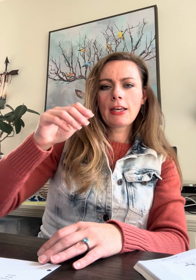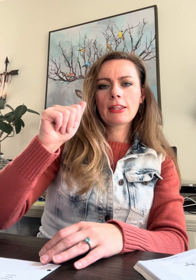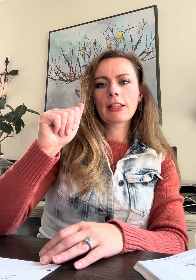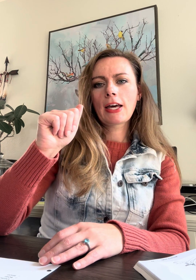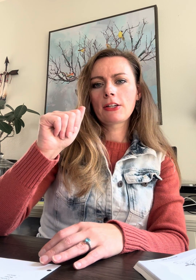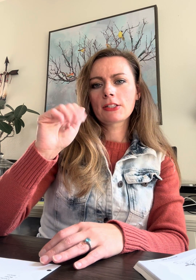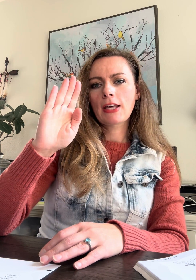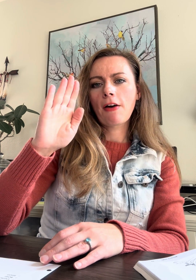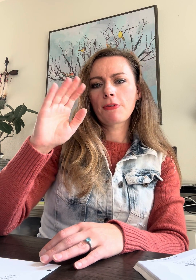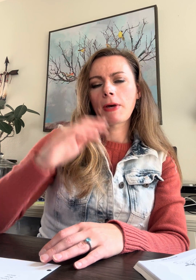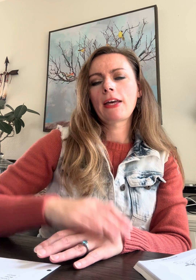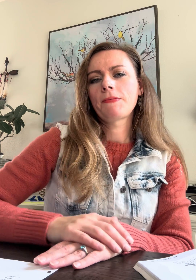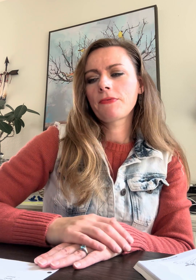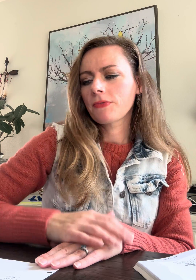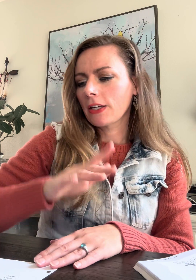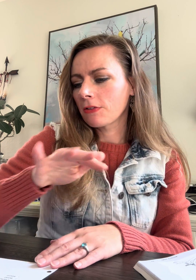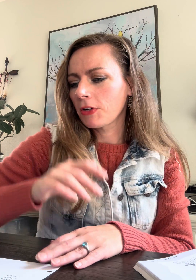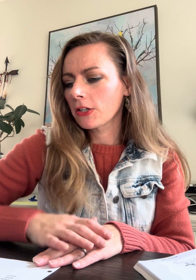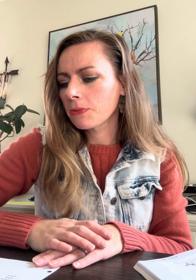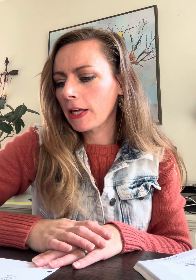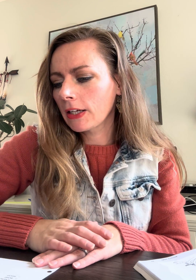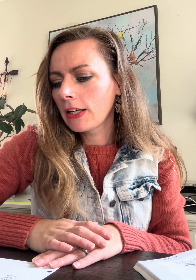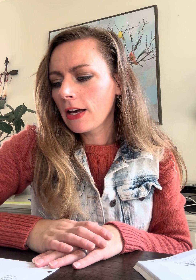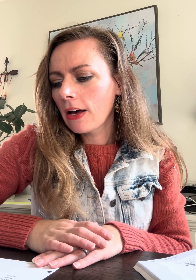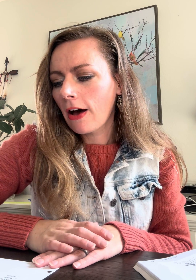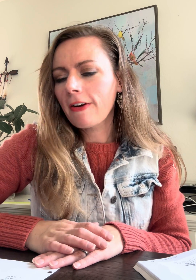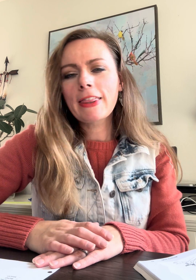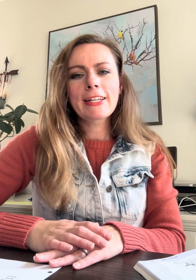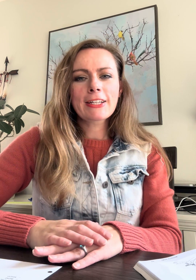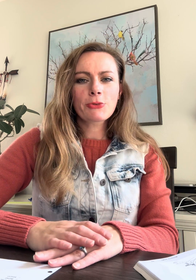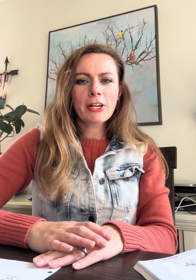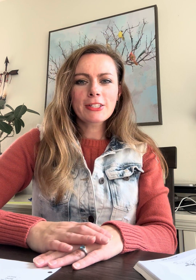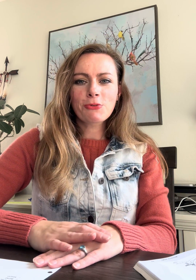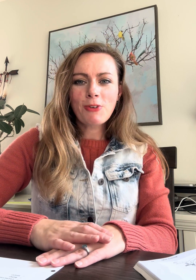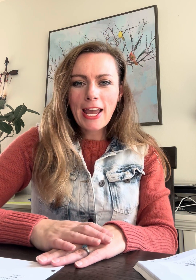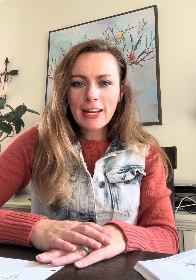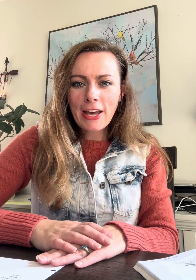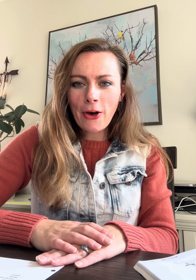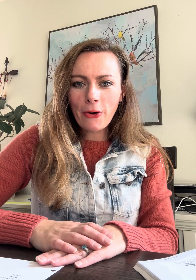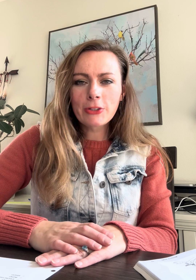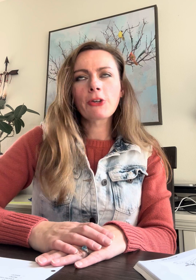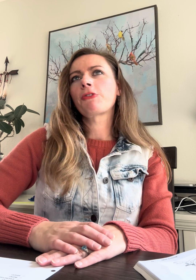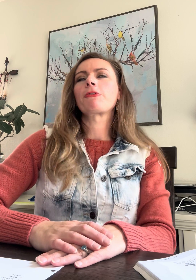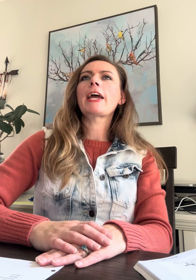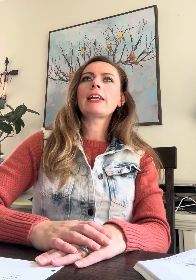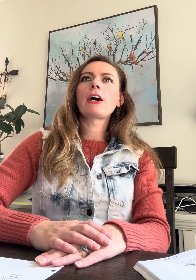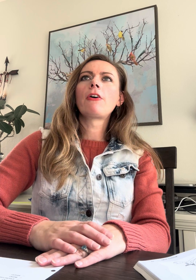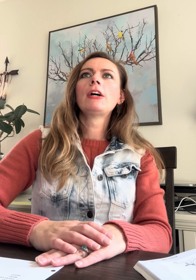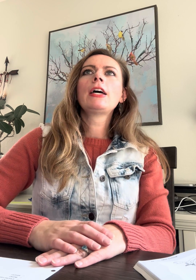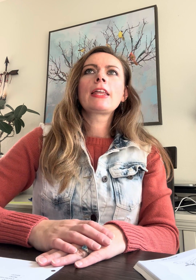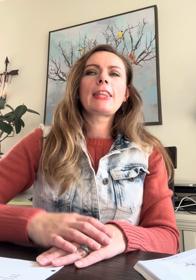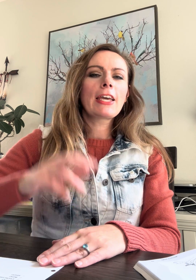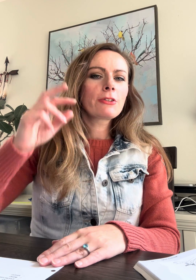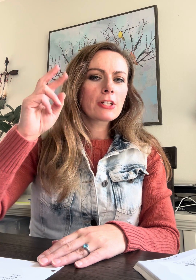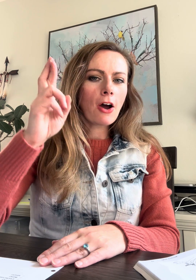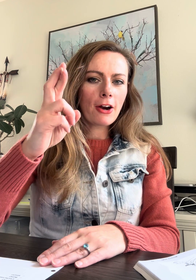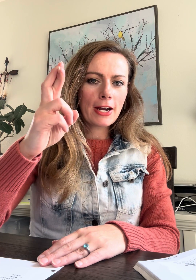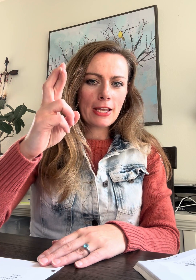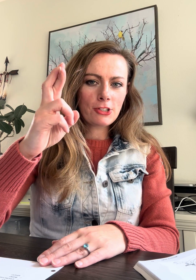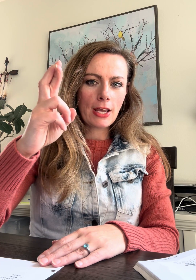the letters, the alphabet, like in finger spelling. All right, the next word is radio. So for radio, they use an R hand shape.